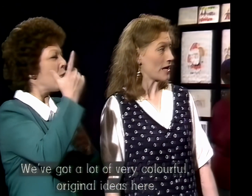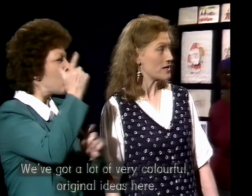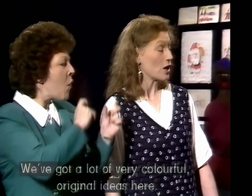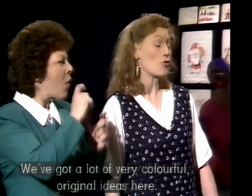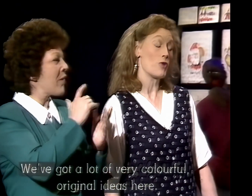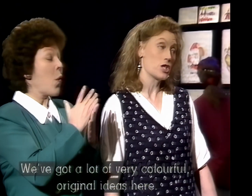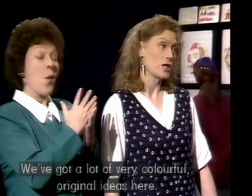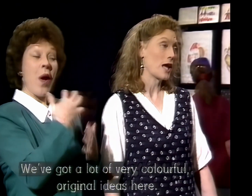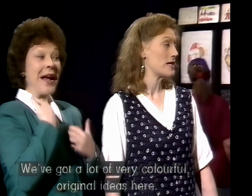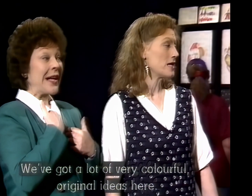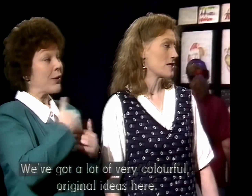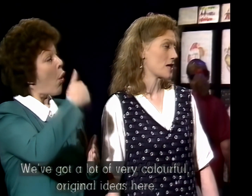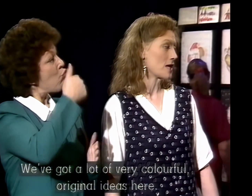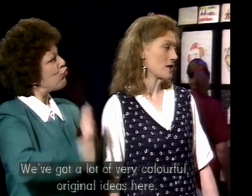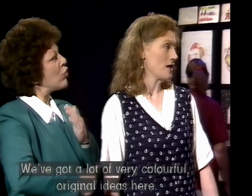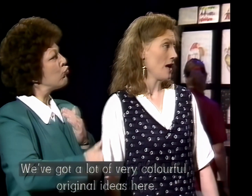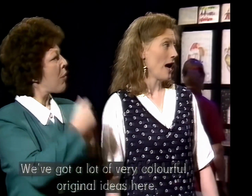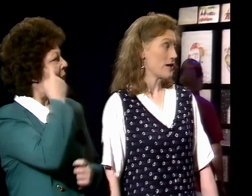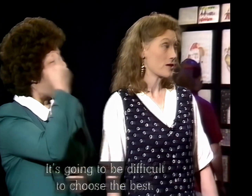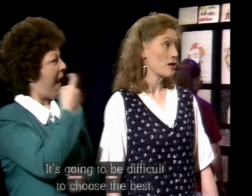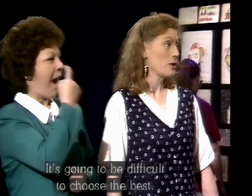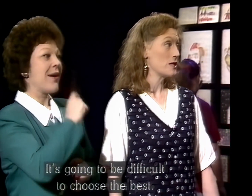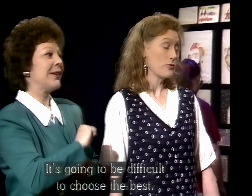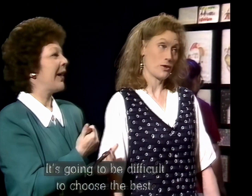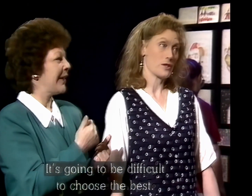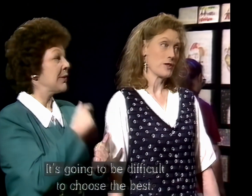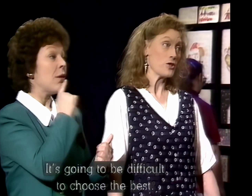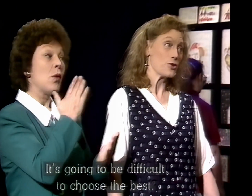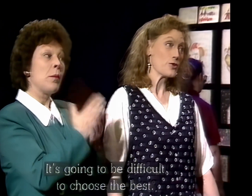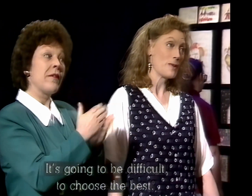exciting, original ideas here, and it's going to be difficult to choose the best.